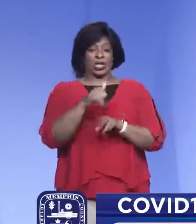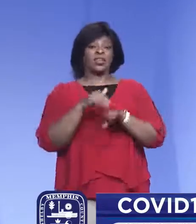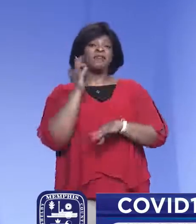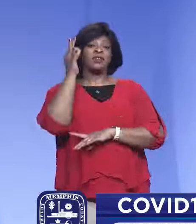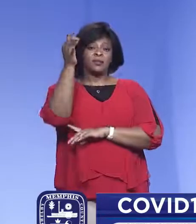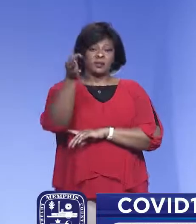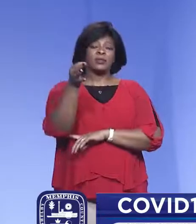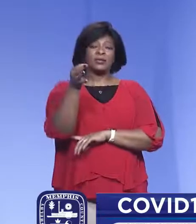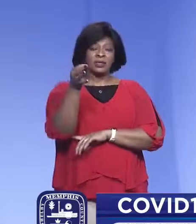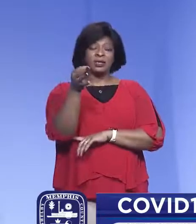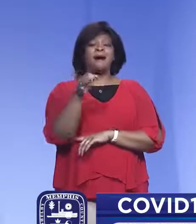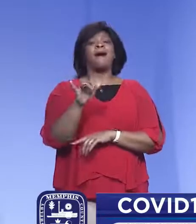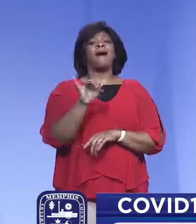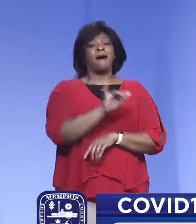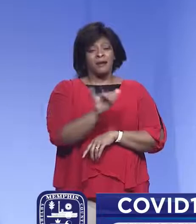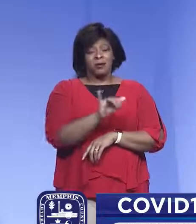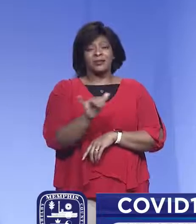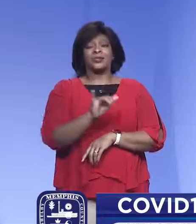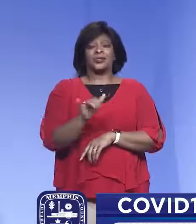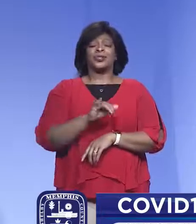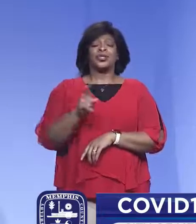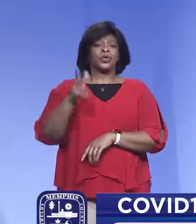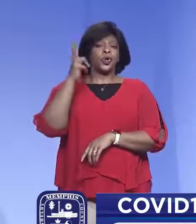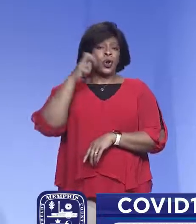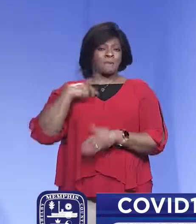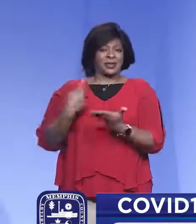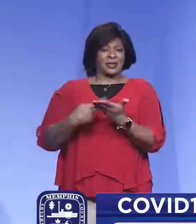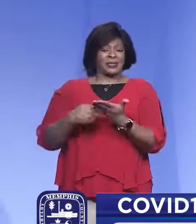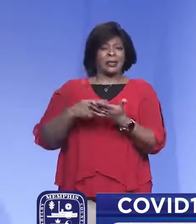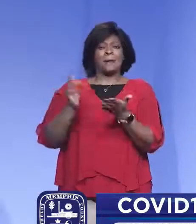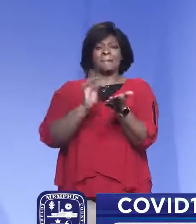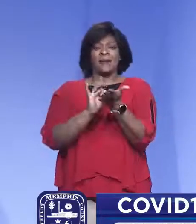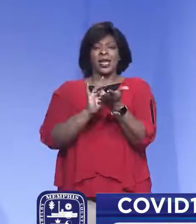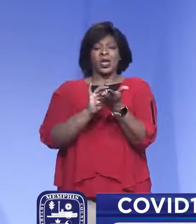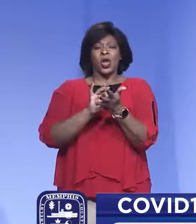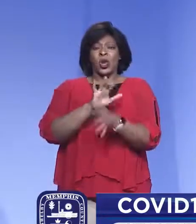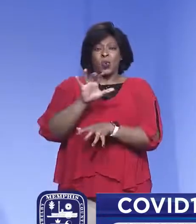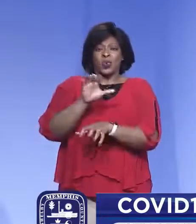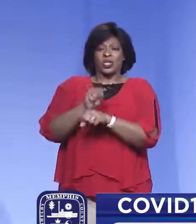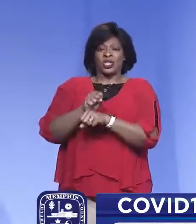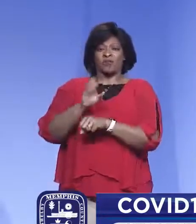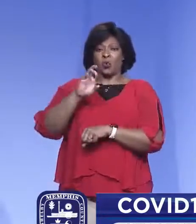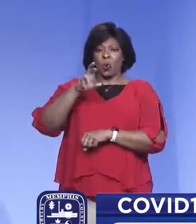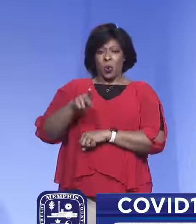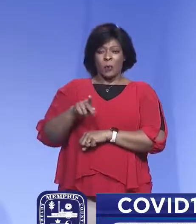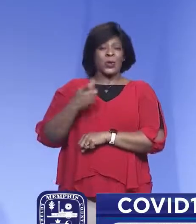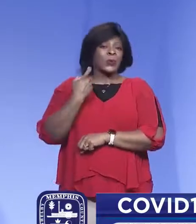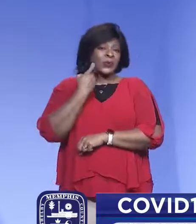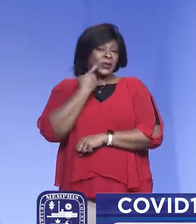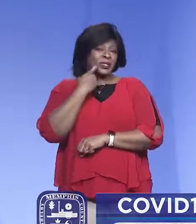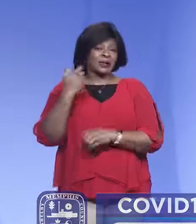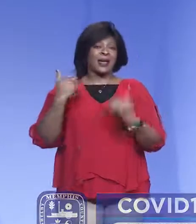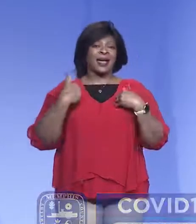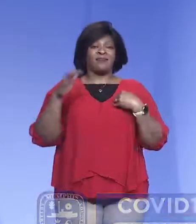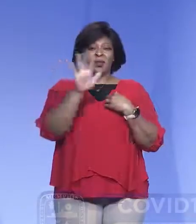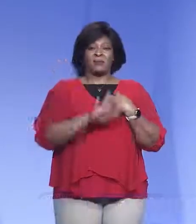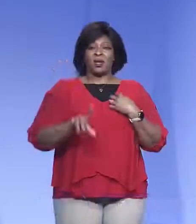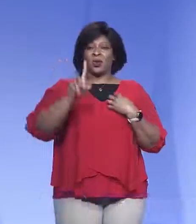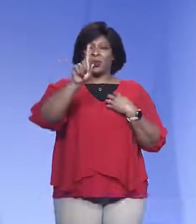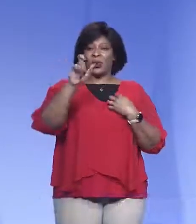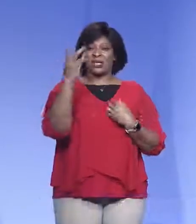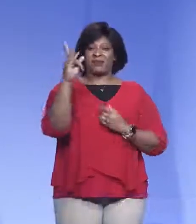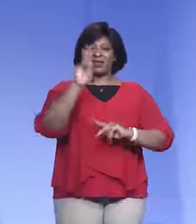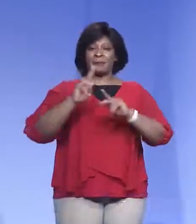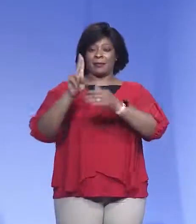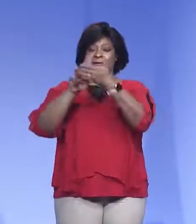future, as well as, you all have heard me talk about the Medical Reserve Corps. Just recently, we had about 117